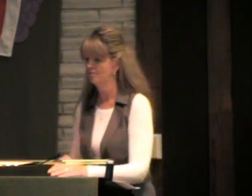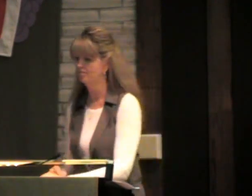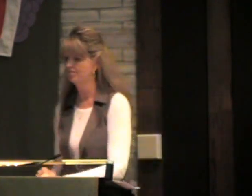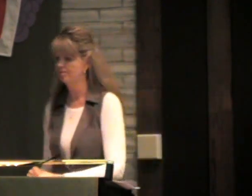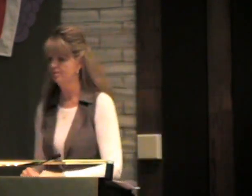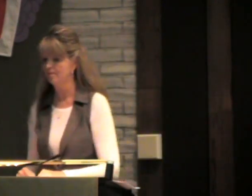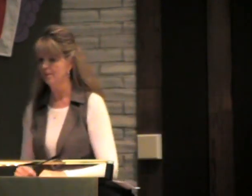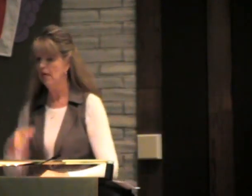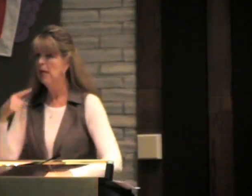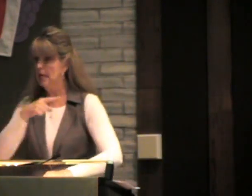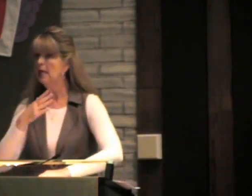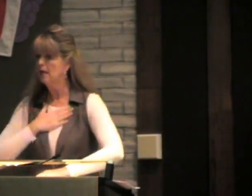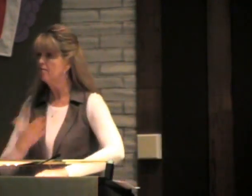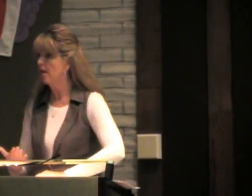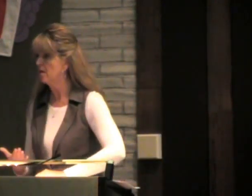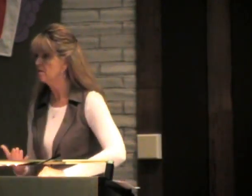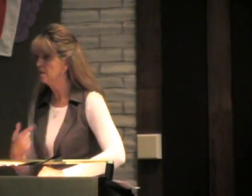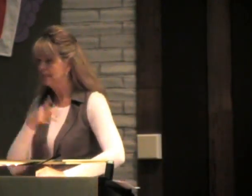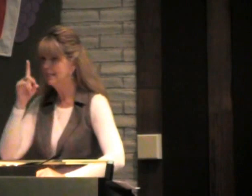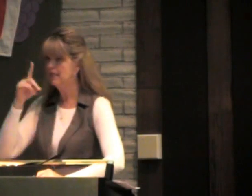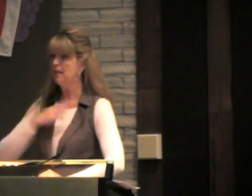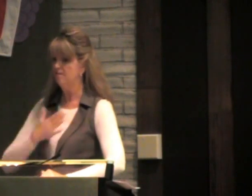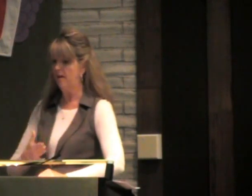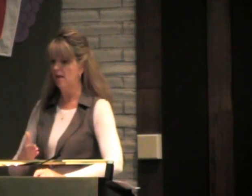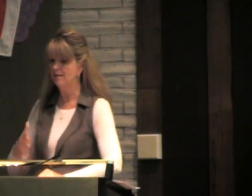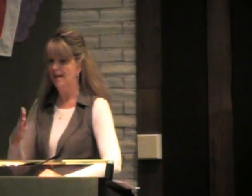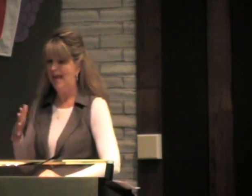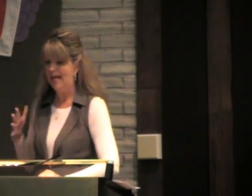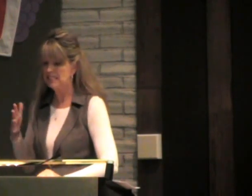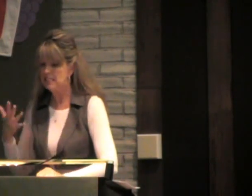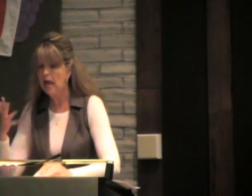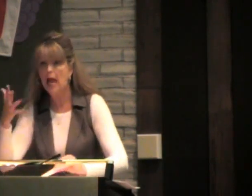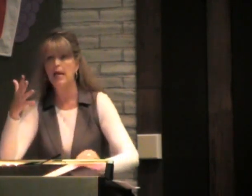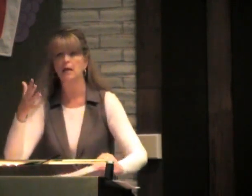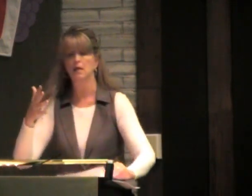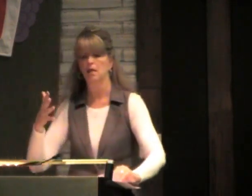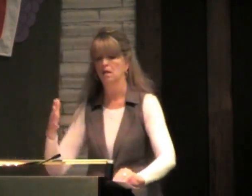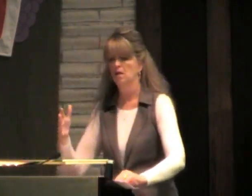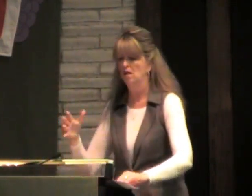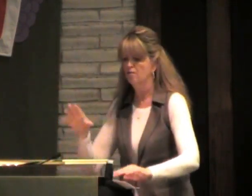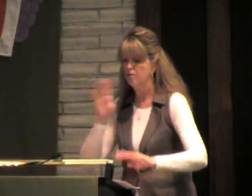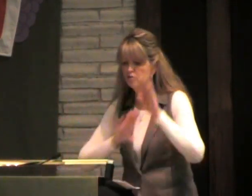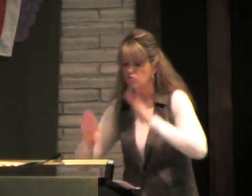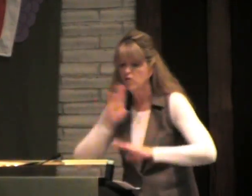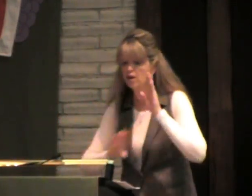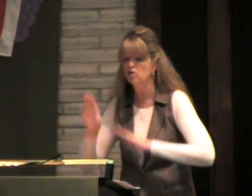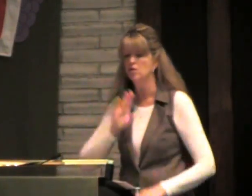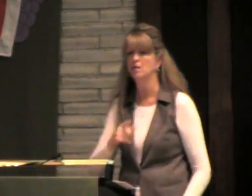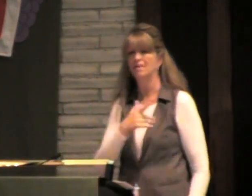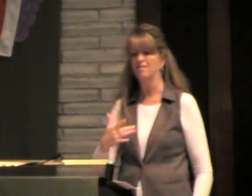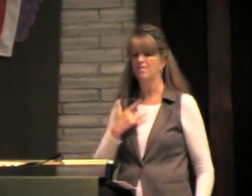peace than at any other. And he did confess that he had anxiety and